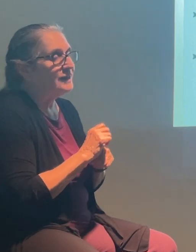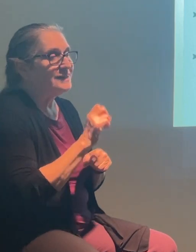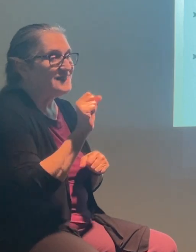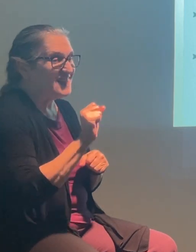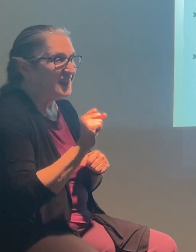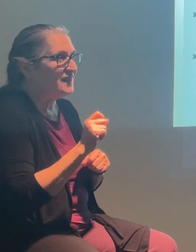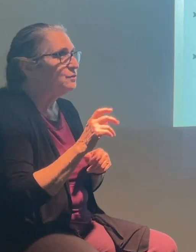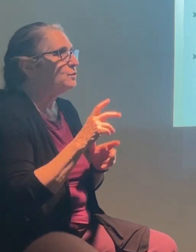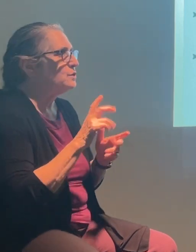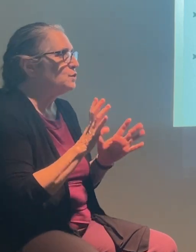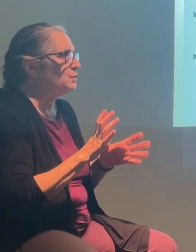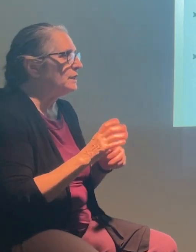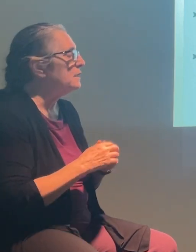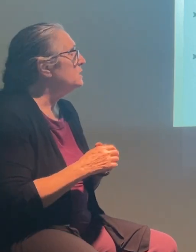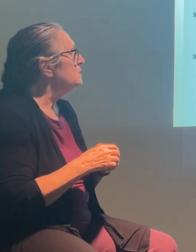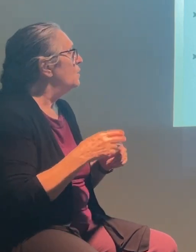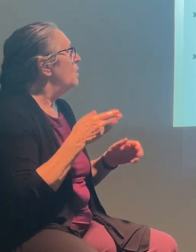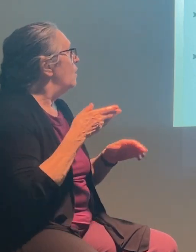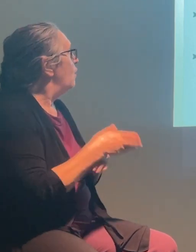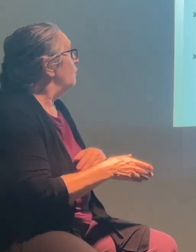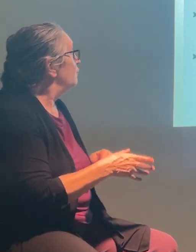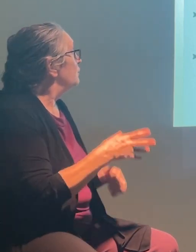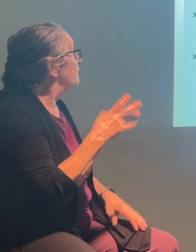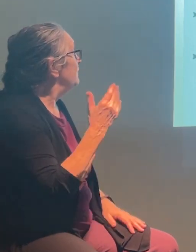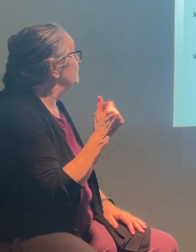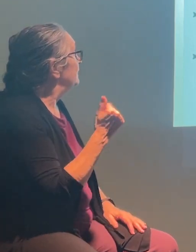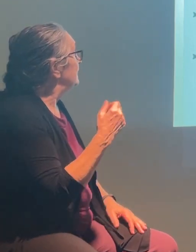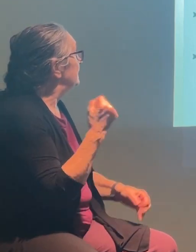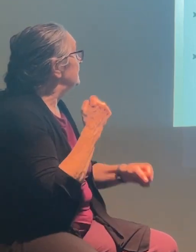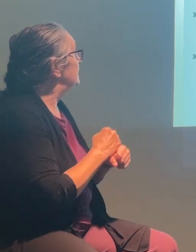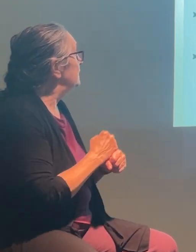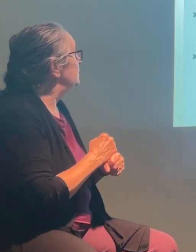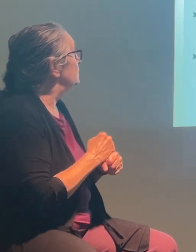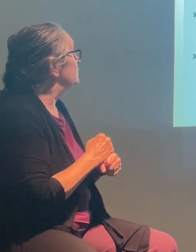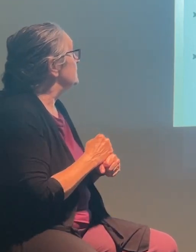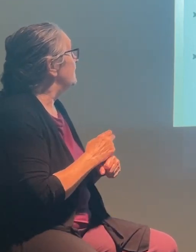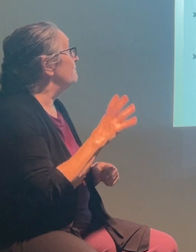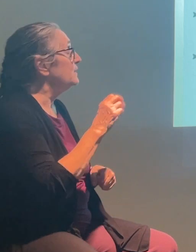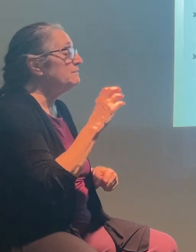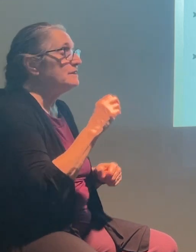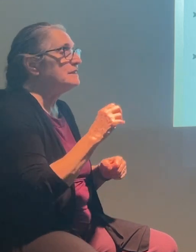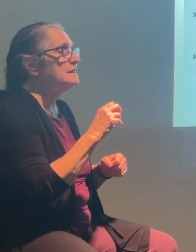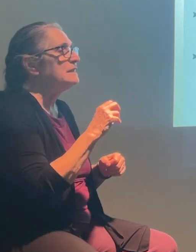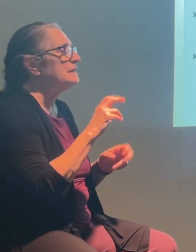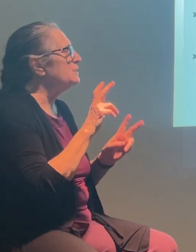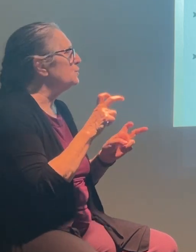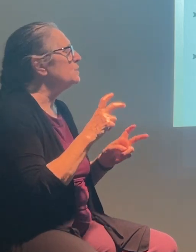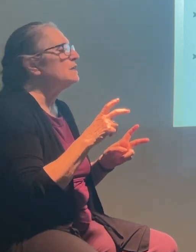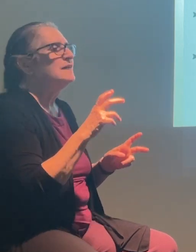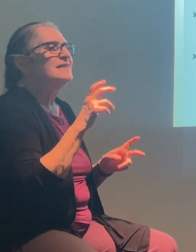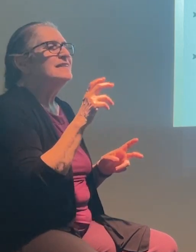So over 15 years and 50 issues, Steichen was the one that was the most shown.